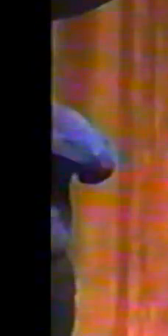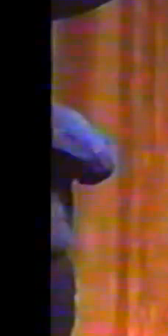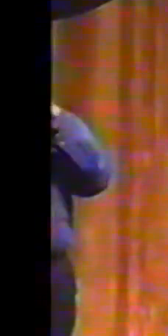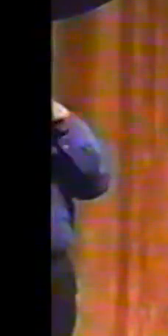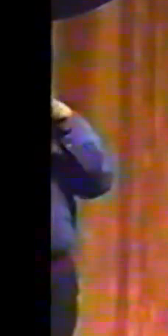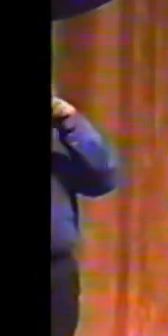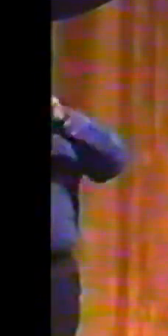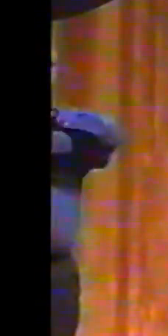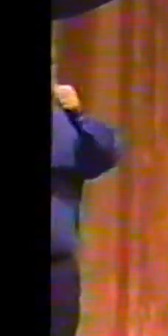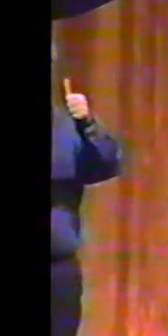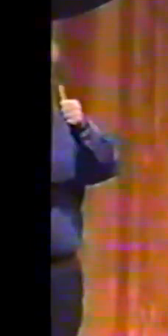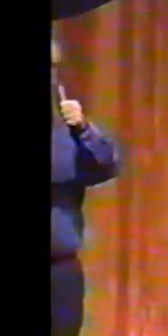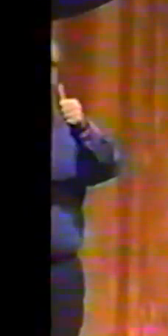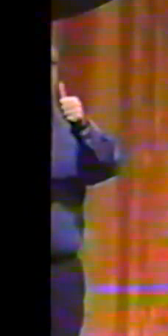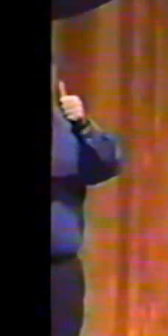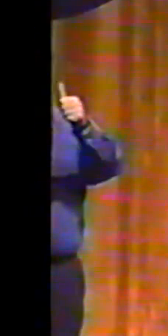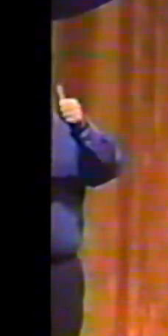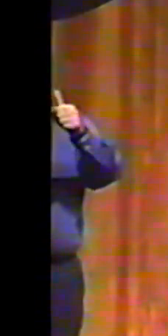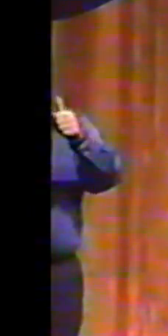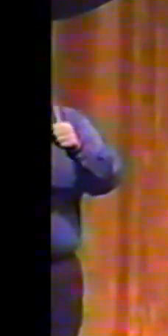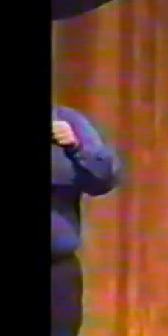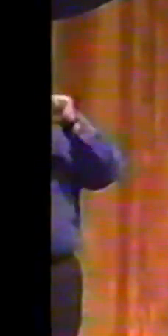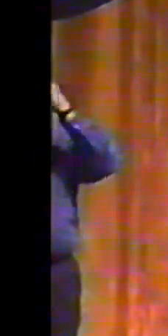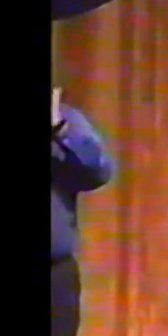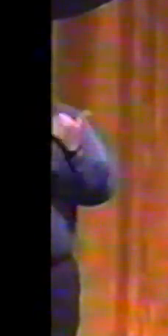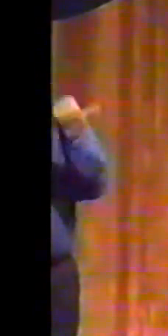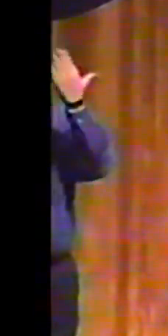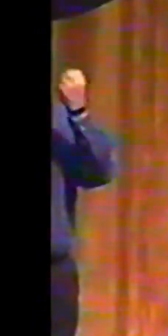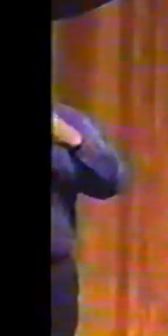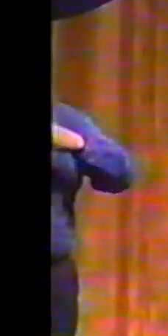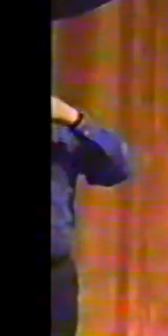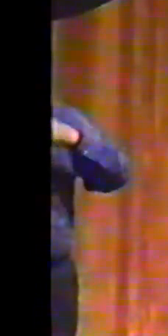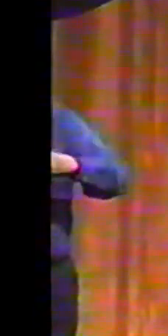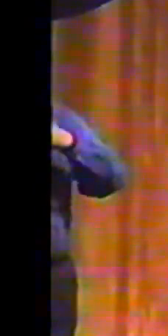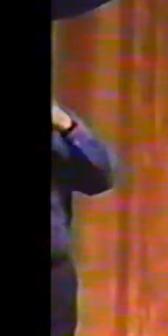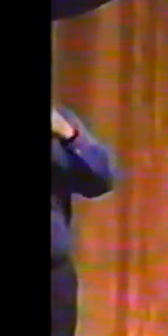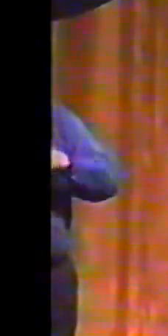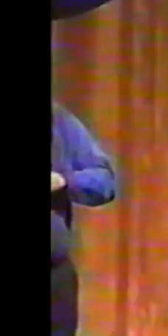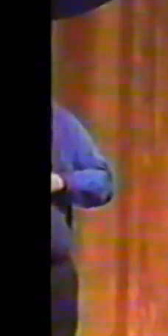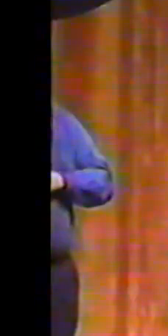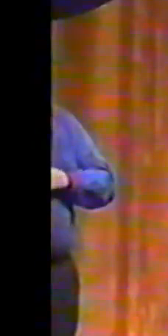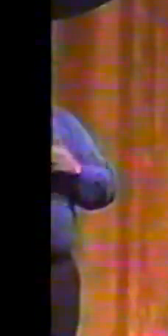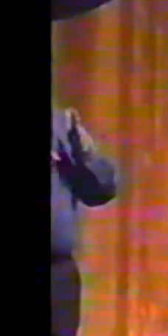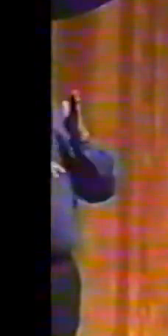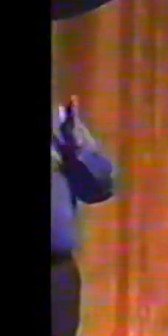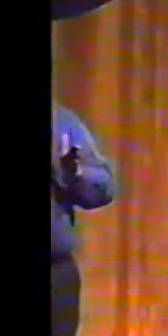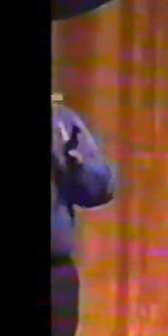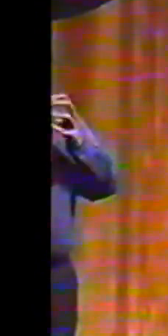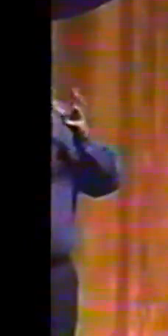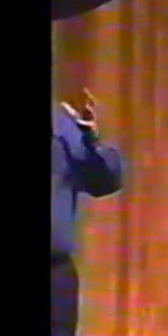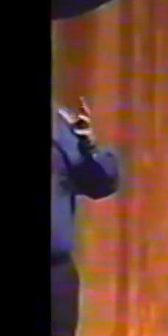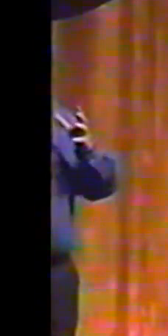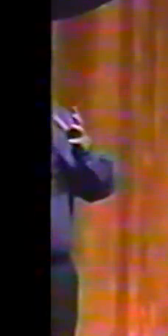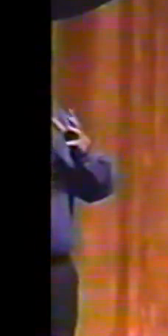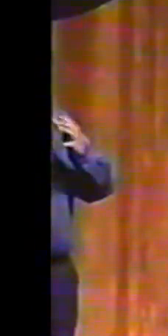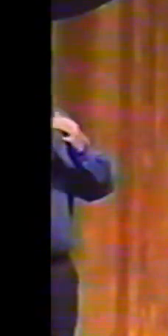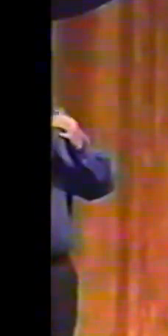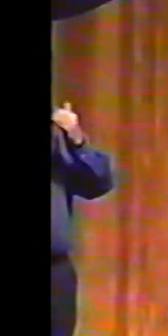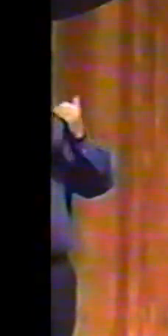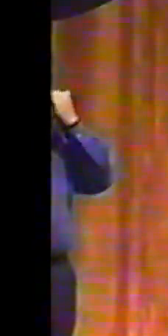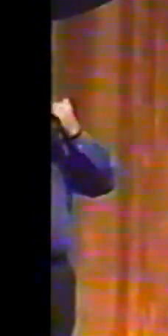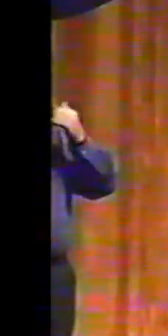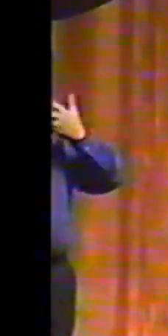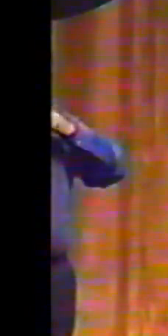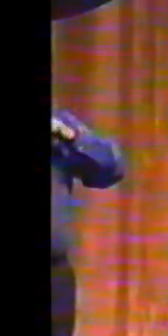wasn't much debate over the things we were finding. We felt we could establish a lot of the information in our stories as